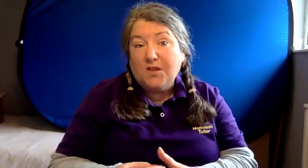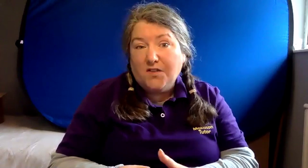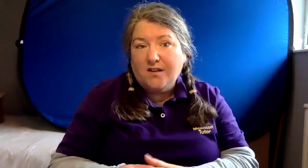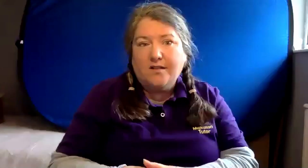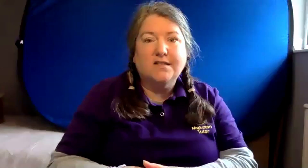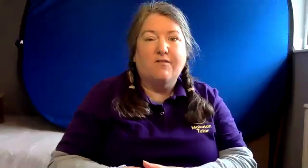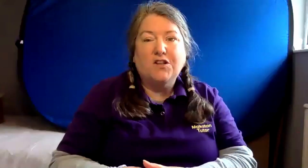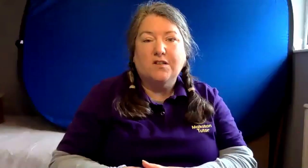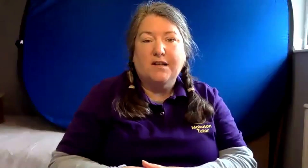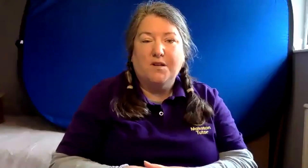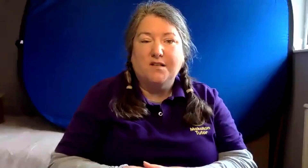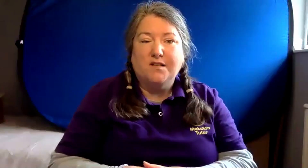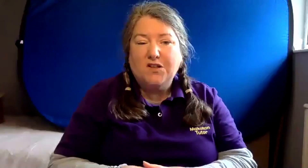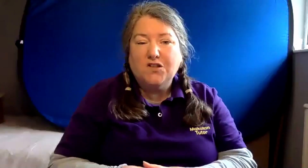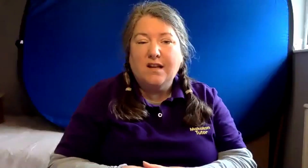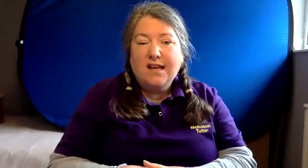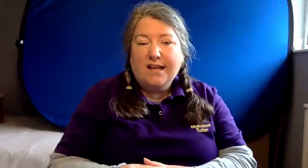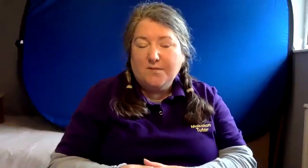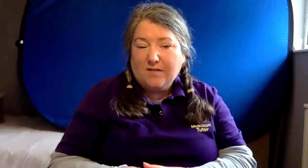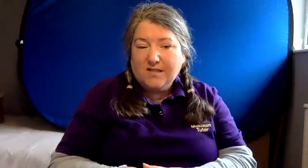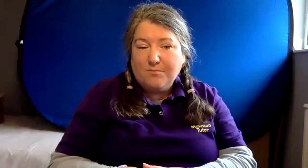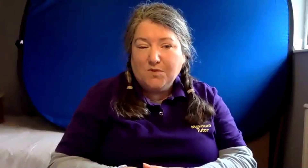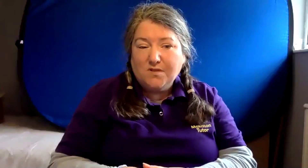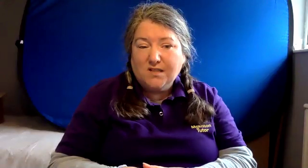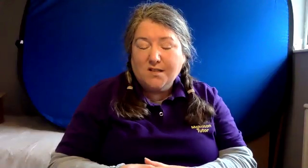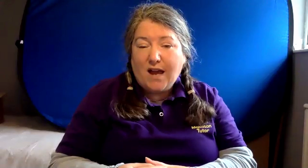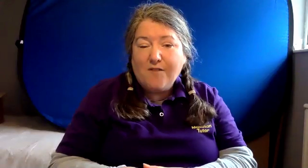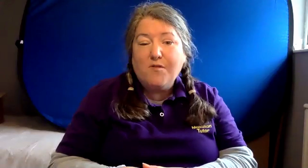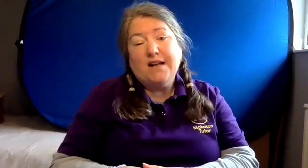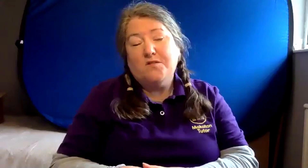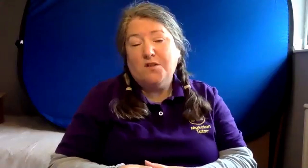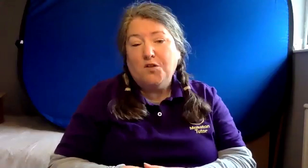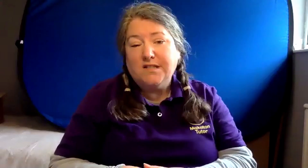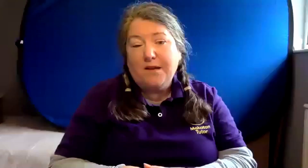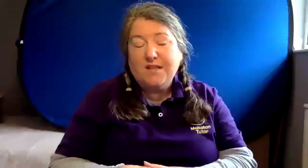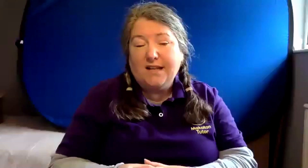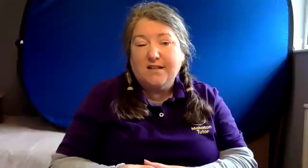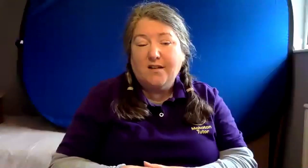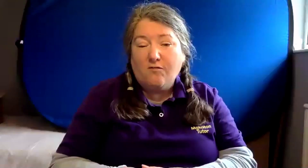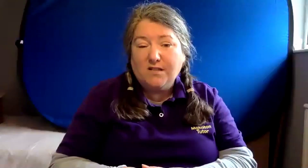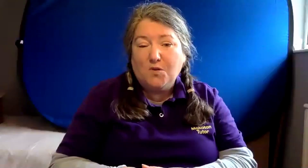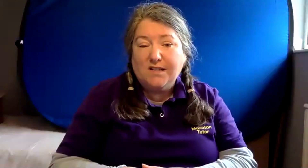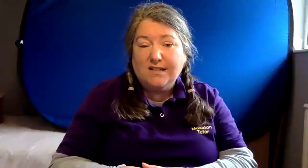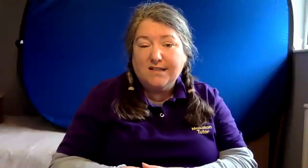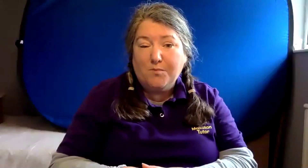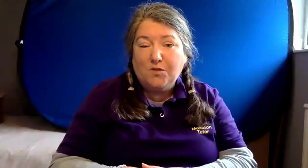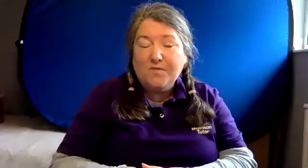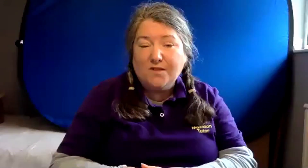third consideration that I'm going to mention is about symbols. So every Makaton concept has a corresponding symbol as well